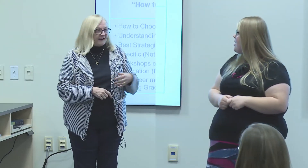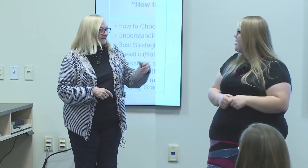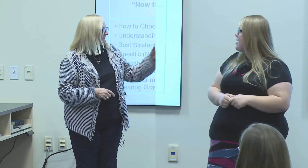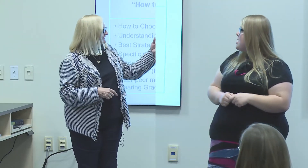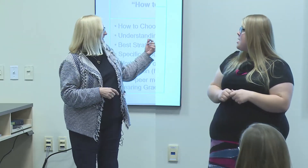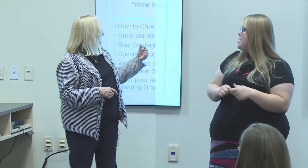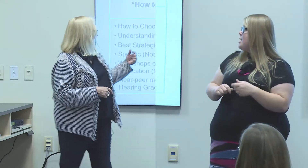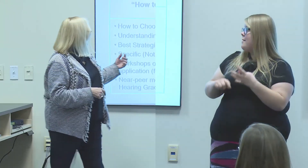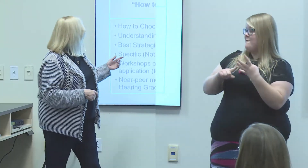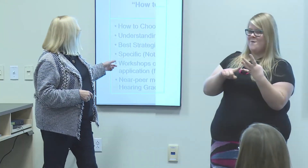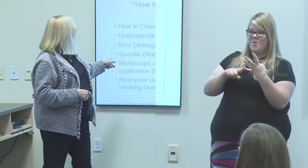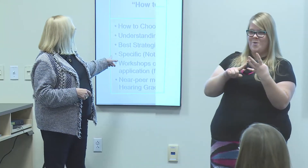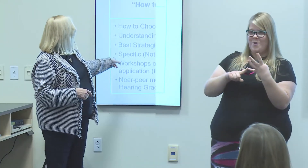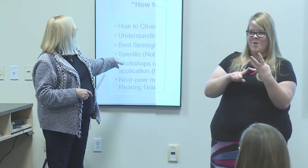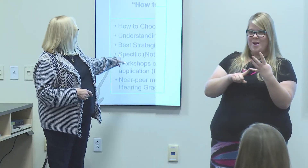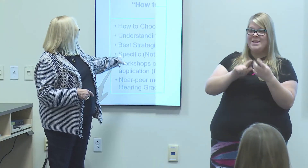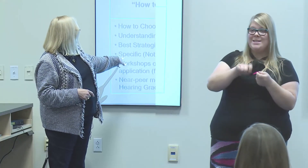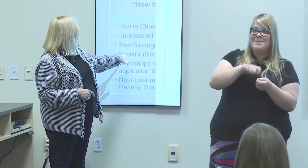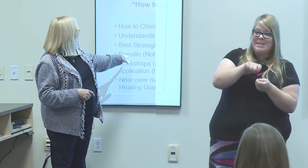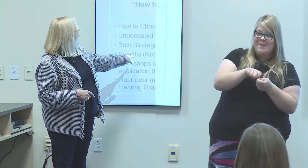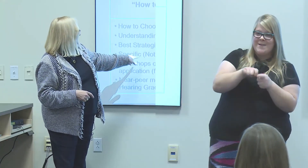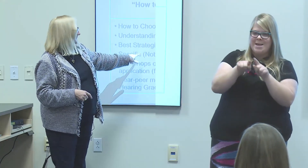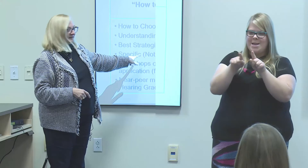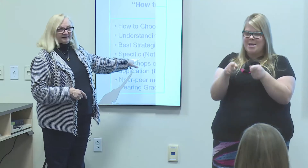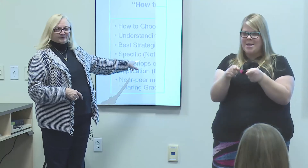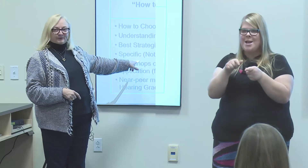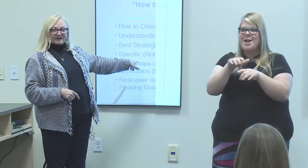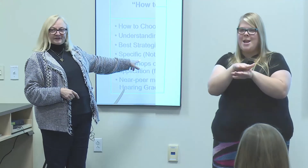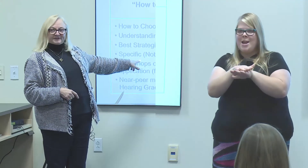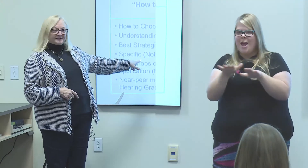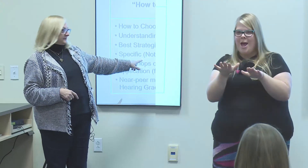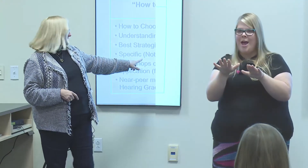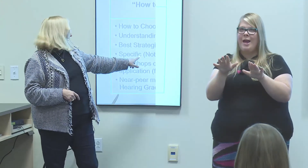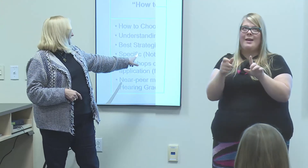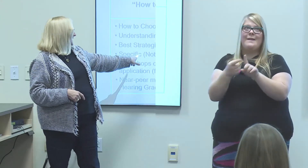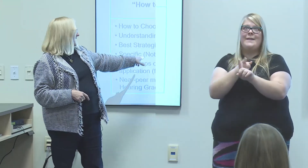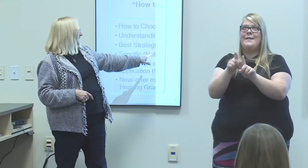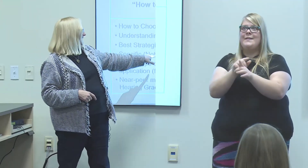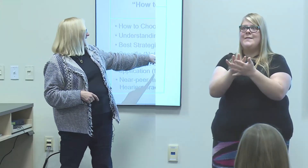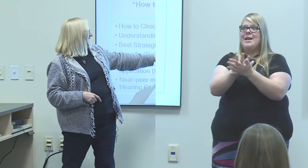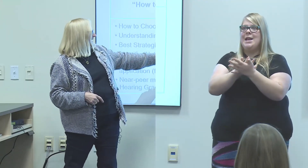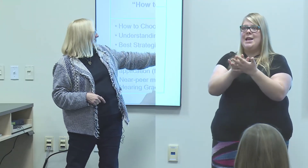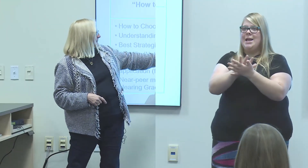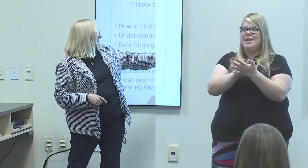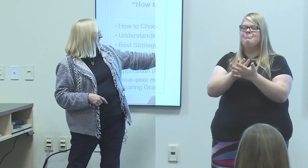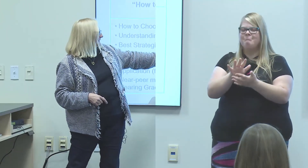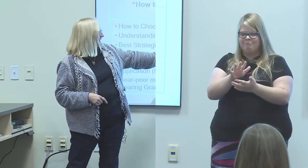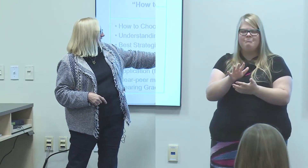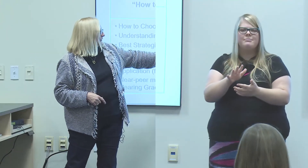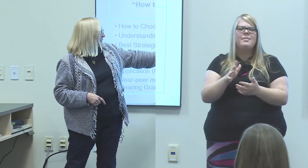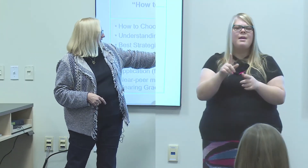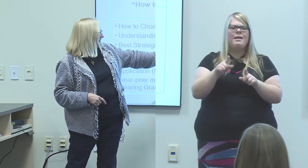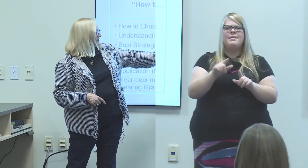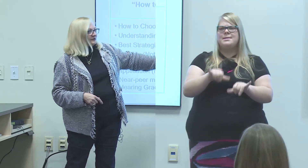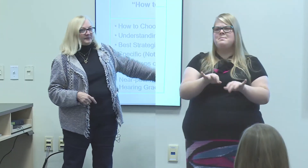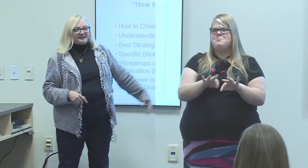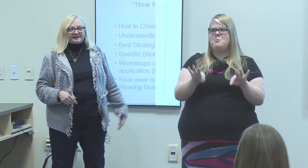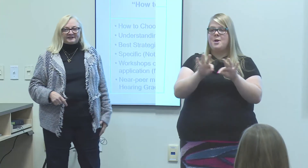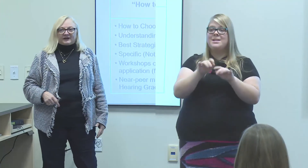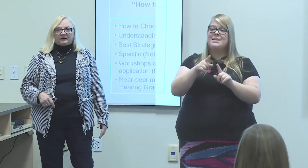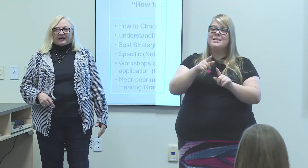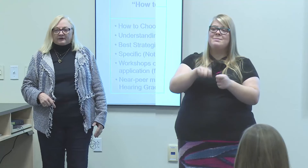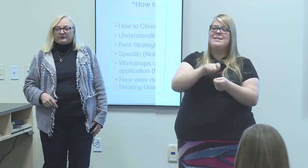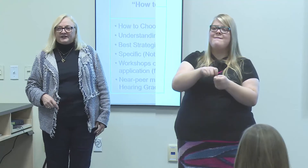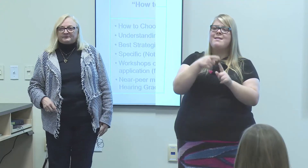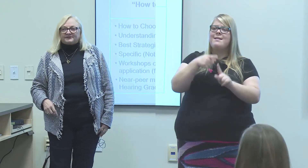up here I have this sign, specific, in parentheses, not vague aims. We want to teach you the